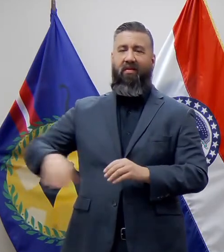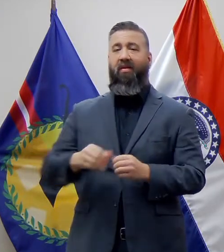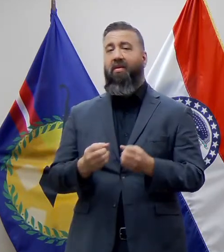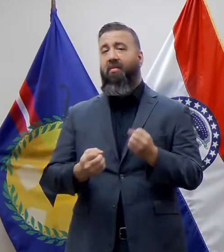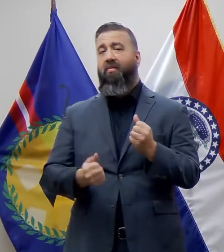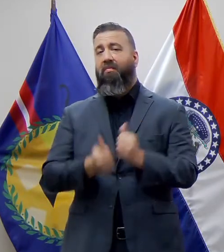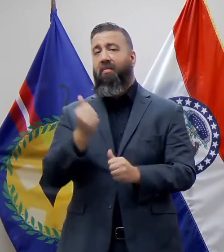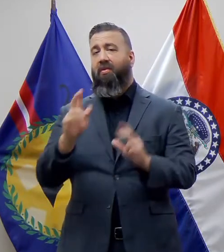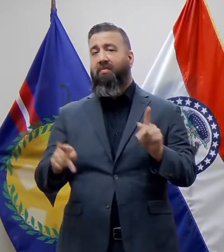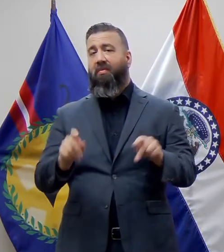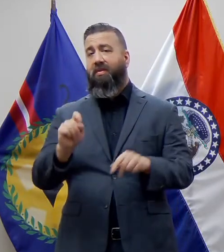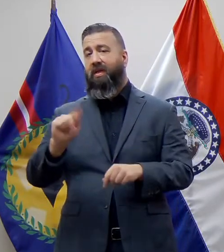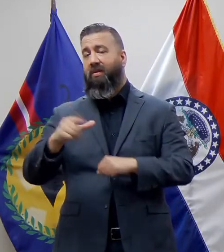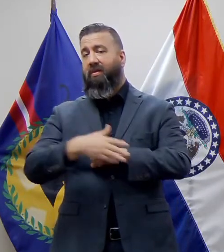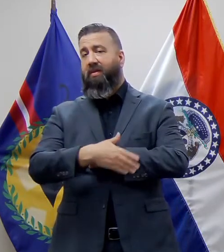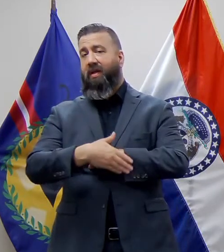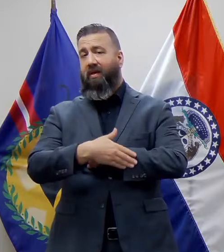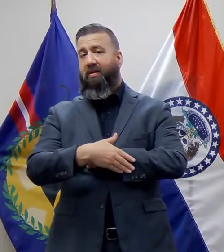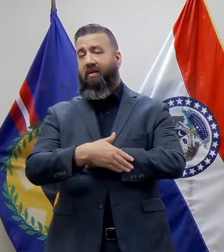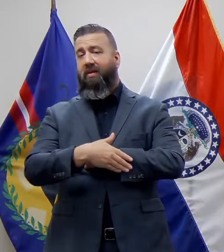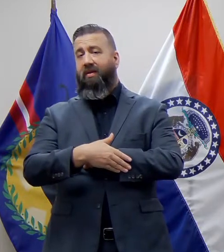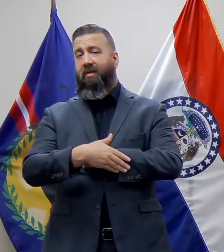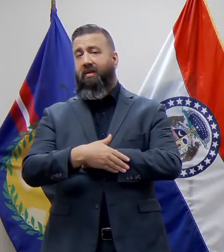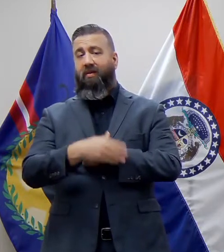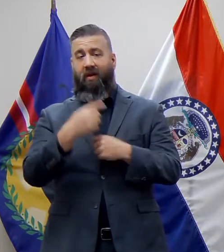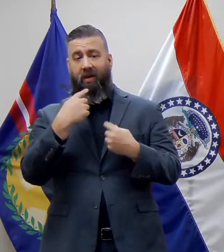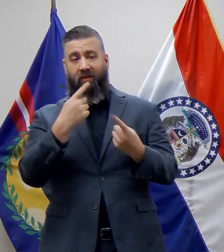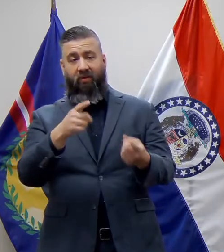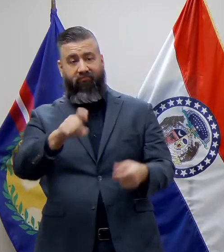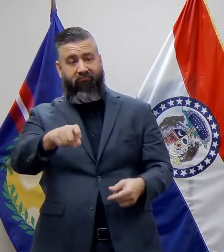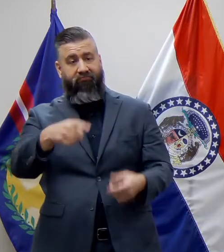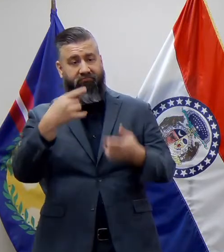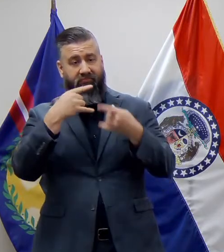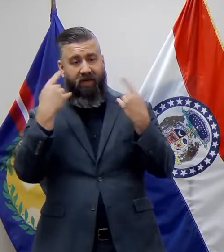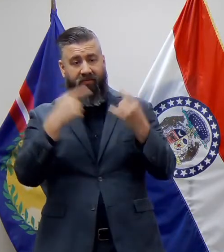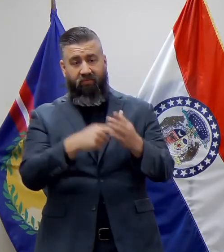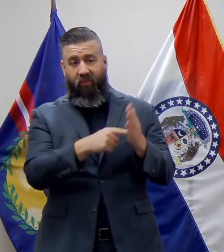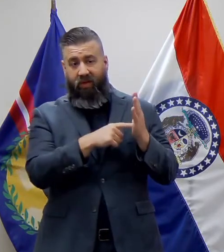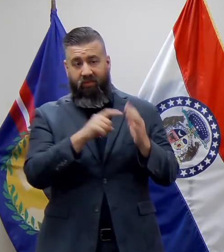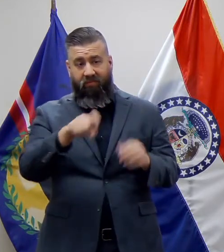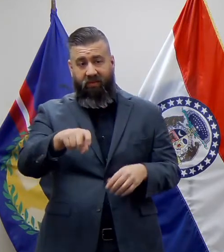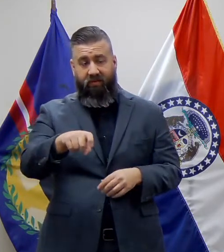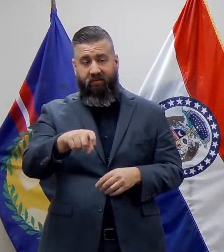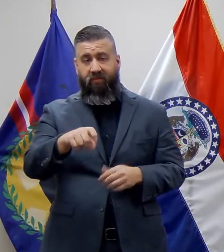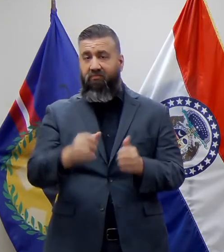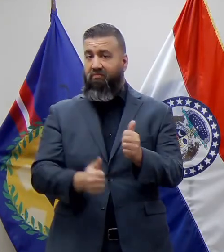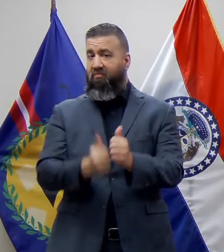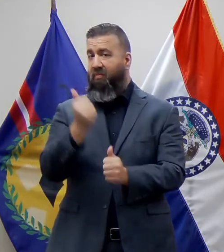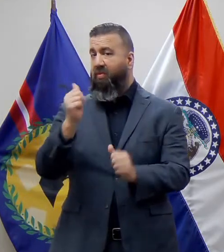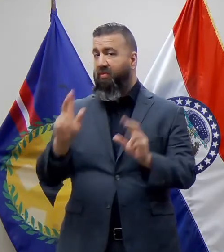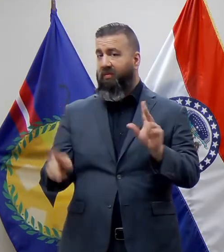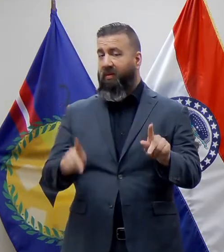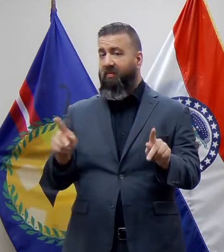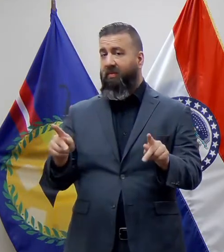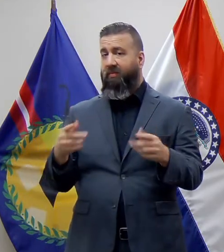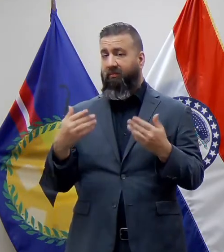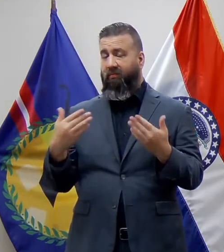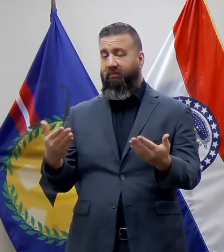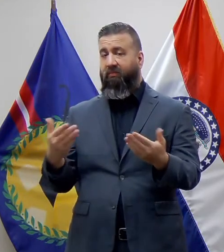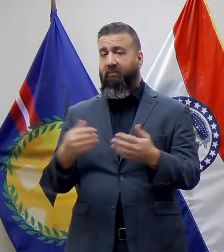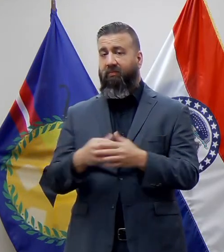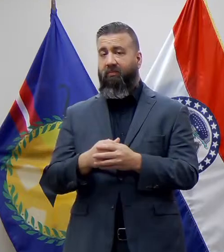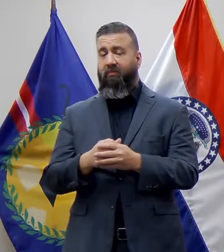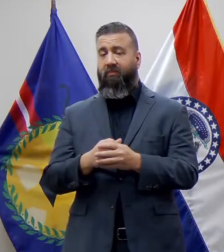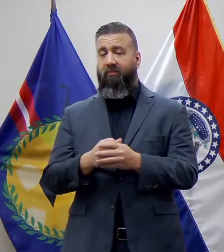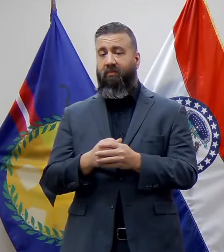Louis County, when instructed that there is a mask mandate and that they need to wear a mask to keep themselves safe, to keep their family members